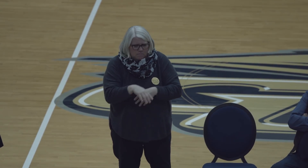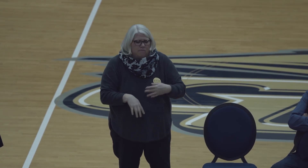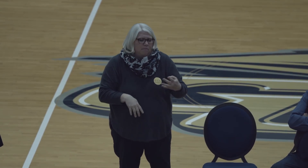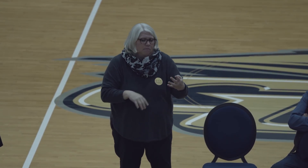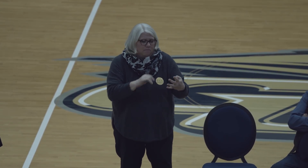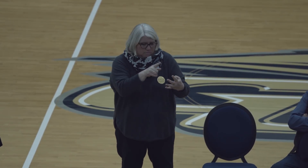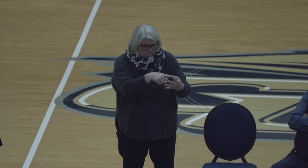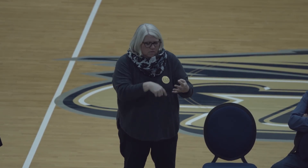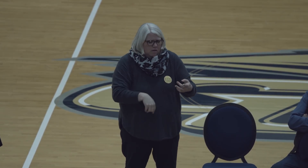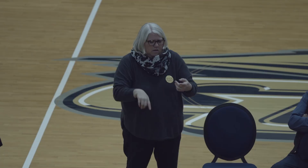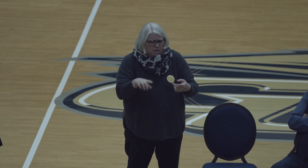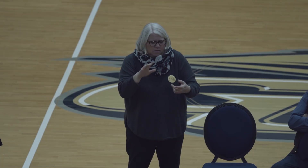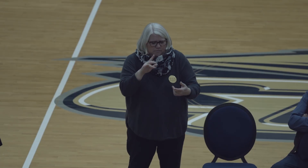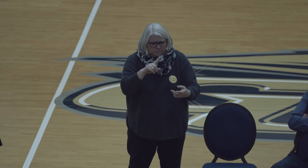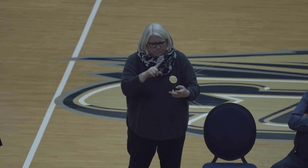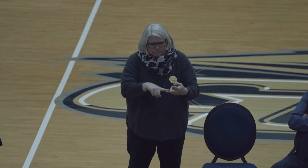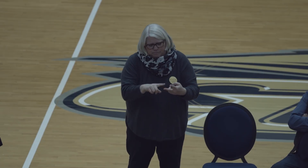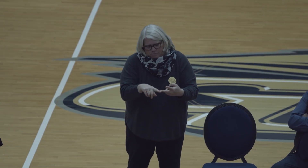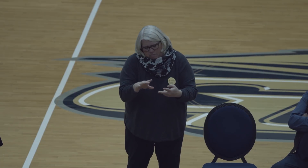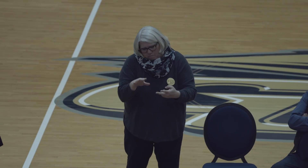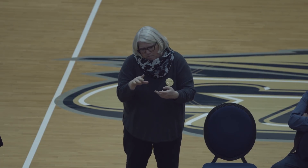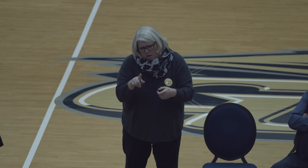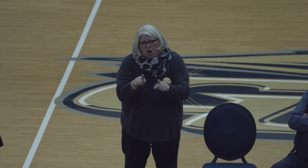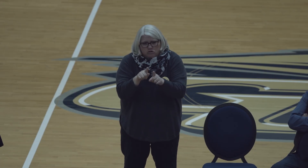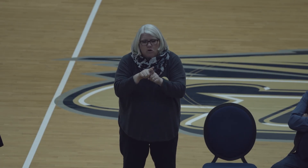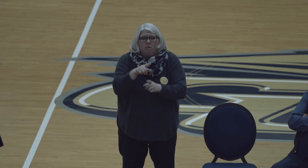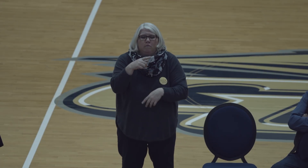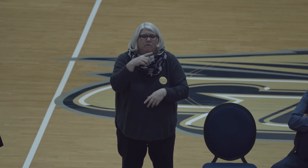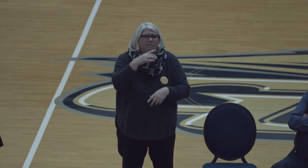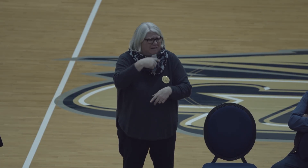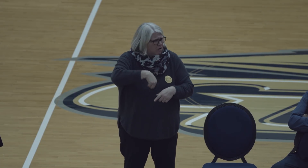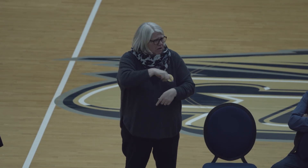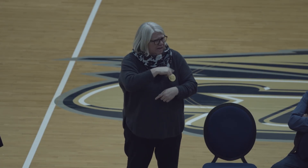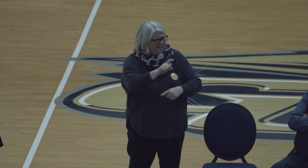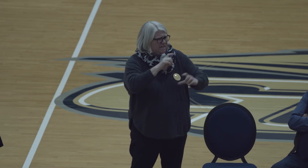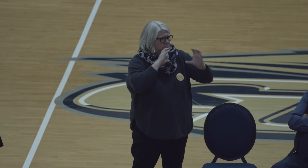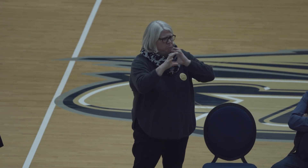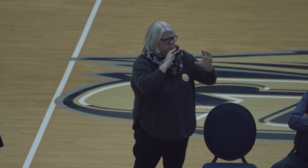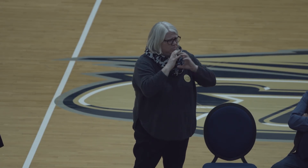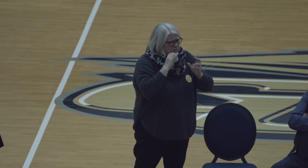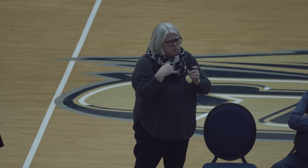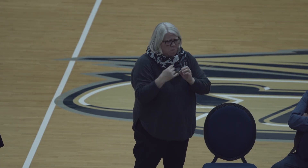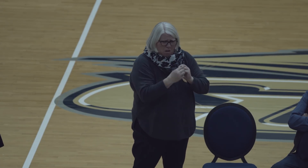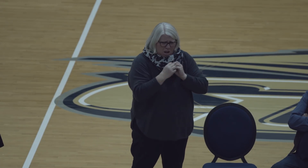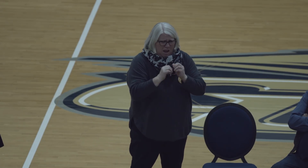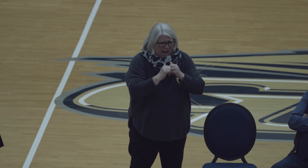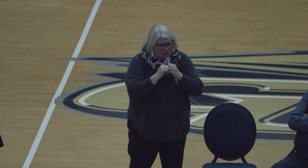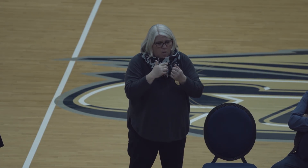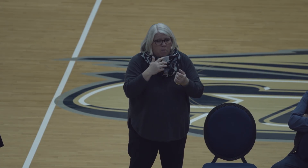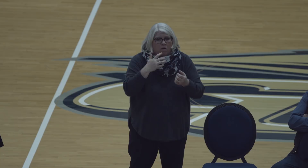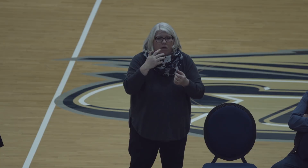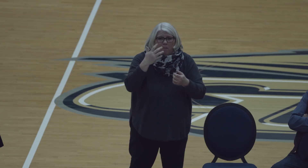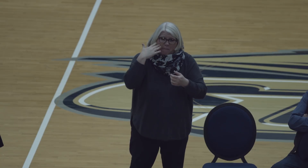of notes for meetings throughout the days of the protest. And then also, we had to have a communications